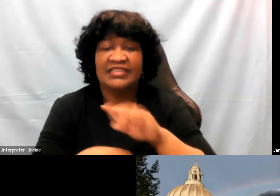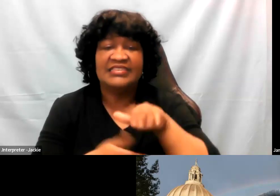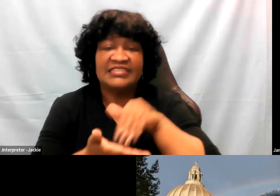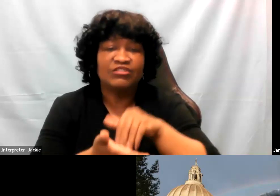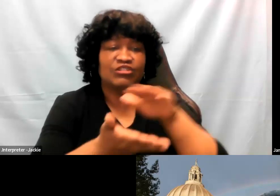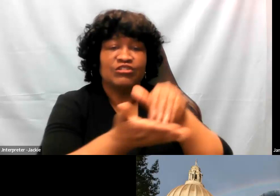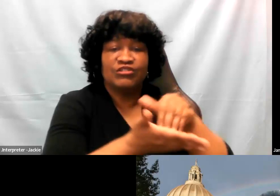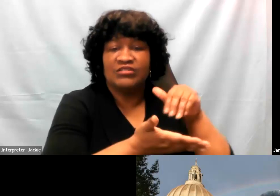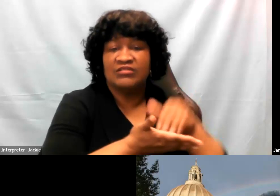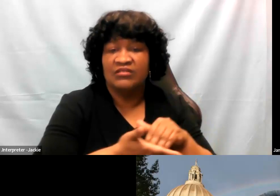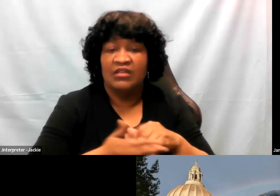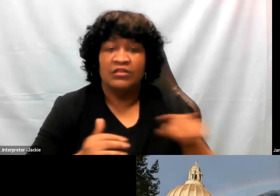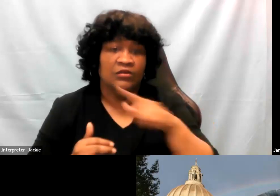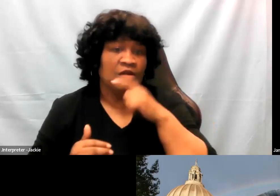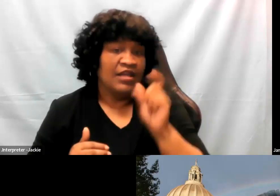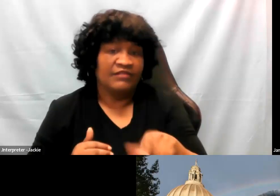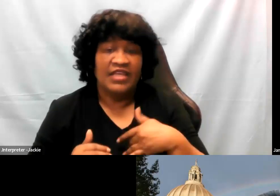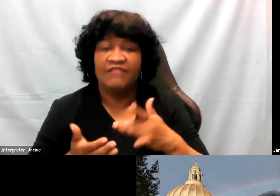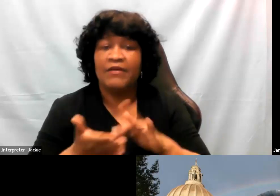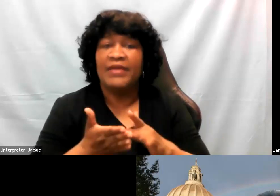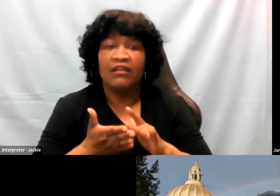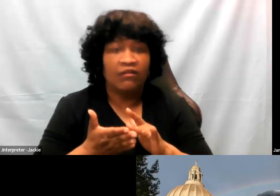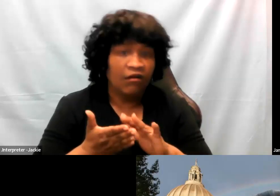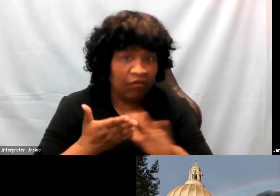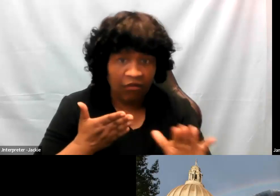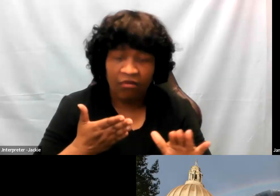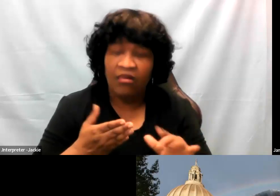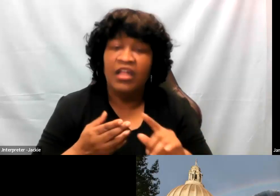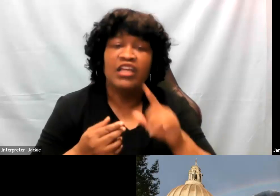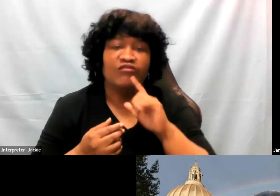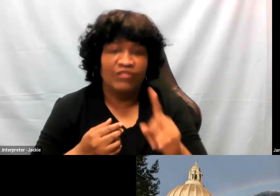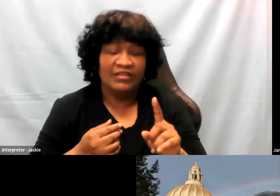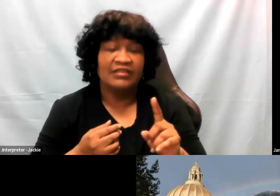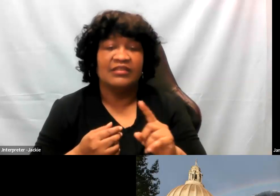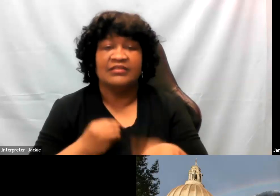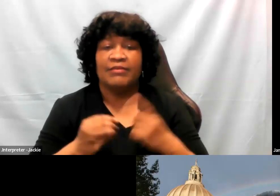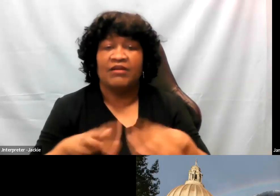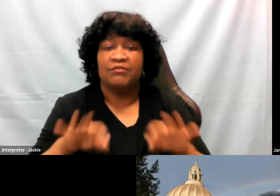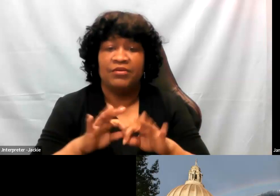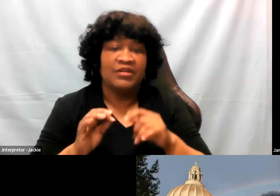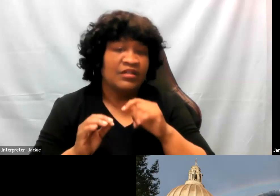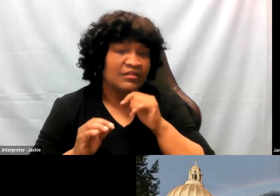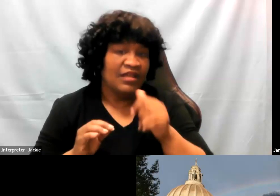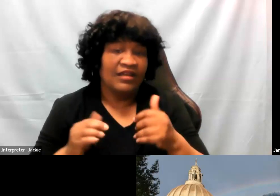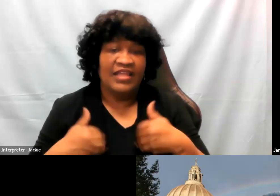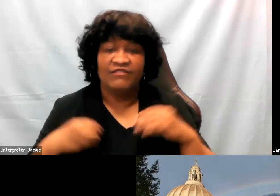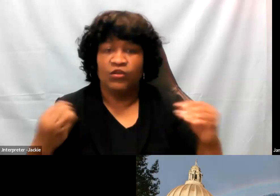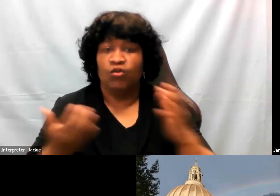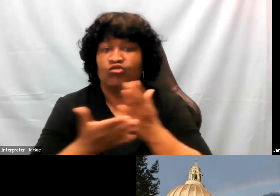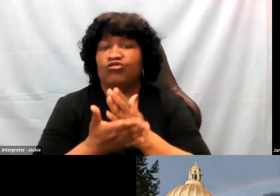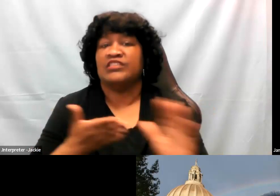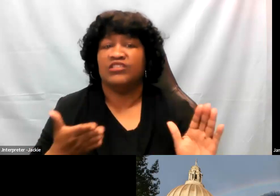centers where you don't need to have medical clearance. And it really is about not having exclusionary